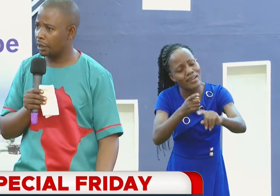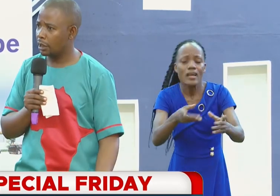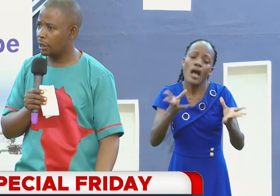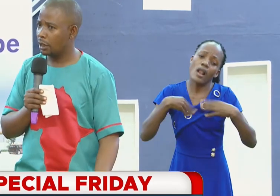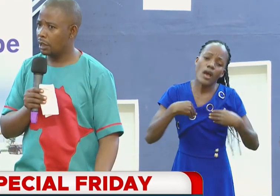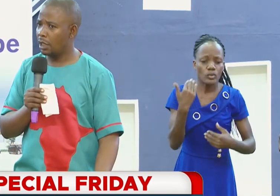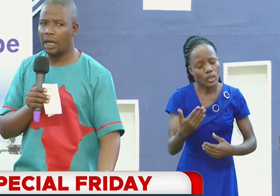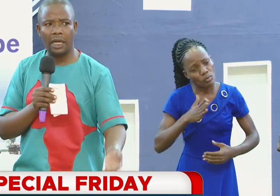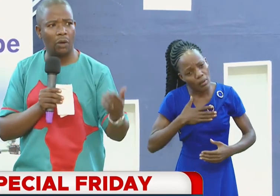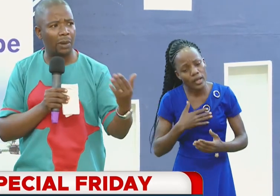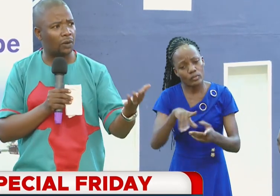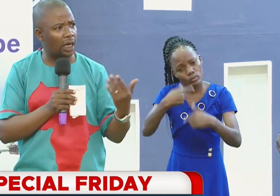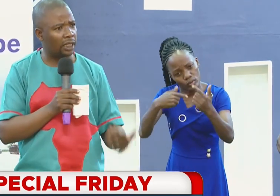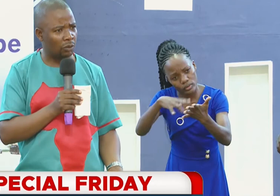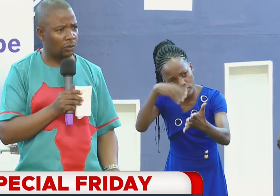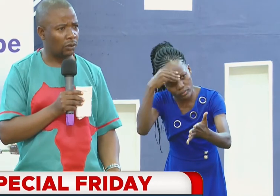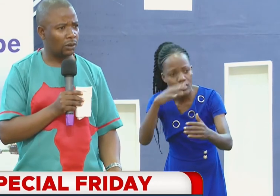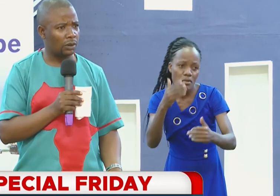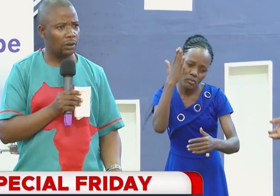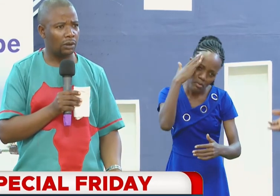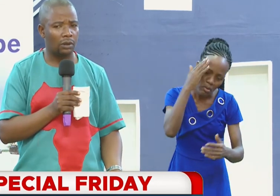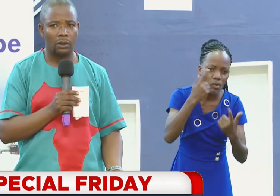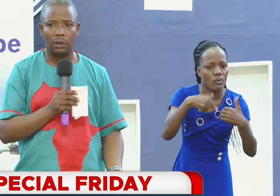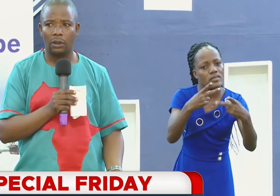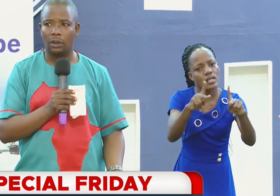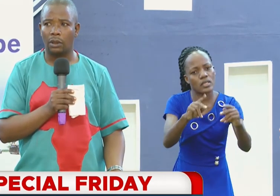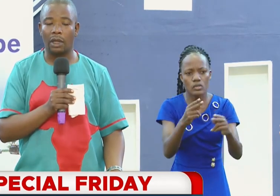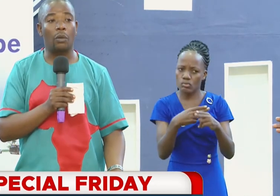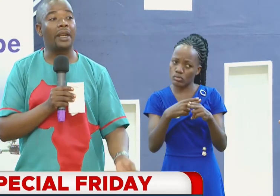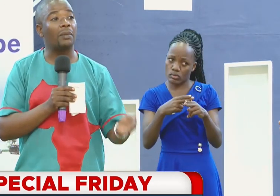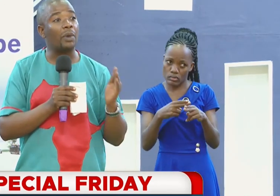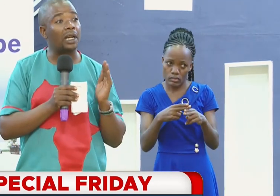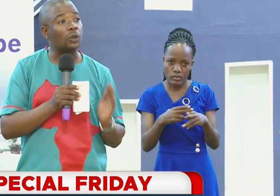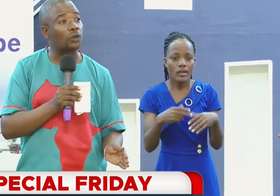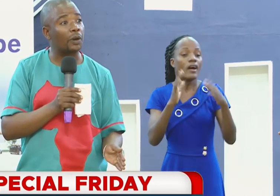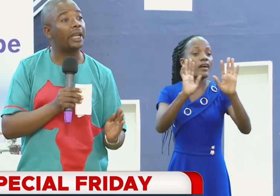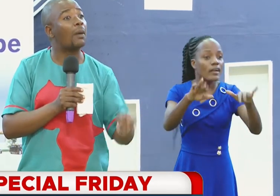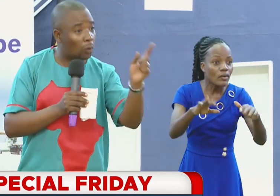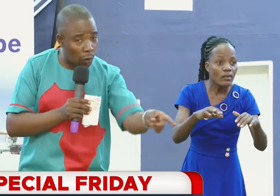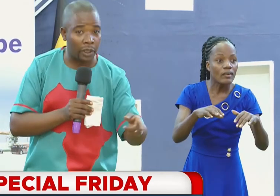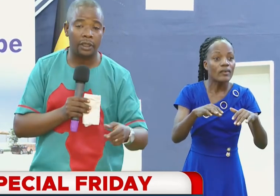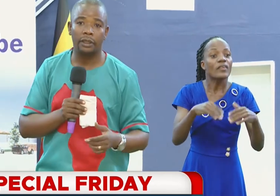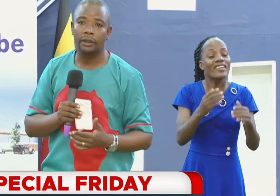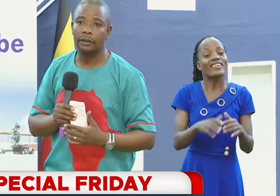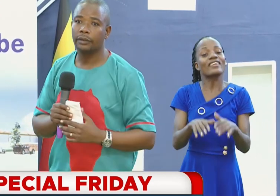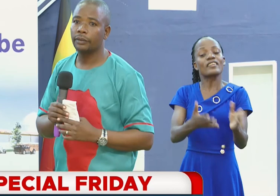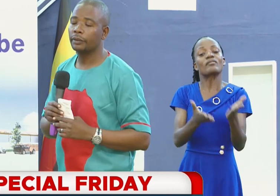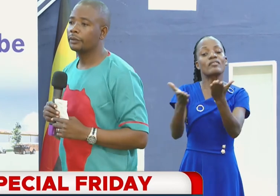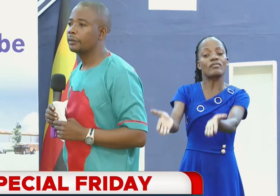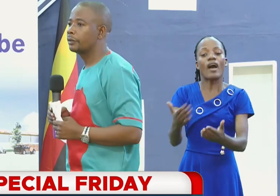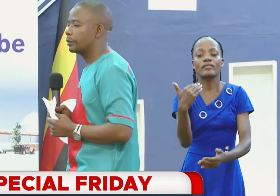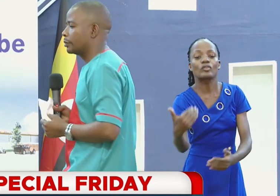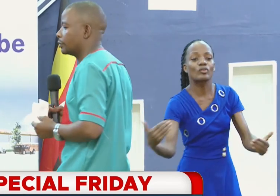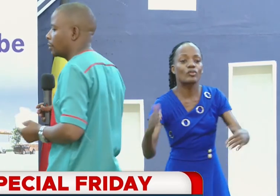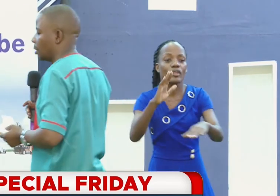Please let him study. Now you see we are just from the lockdown. A child is in